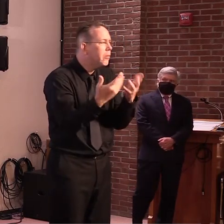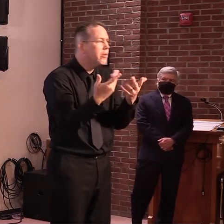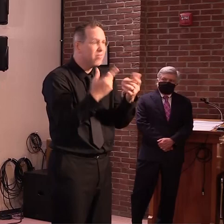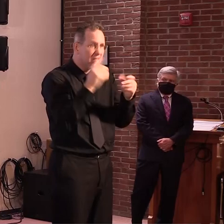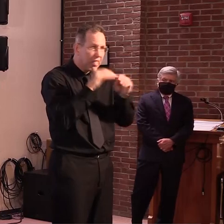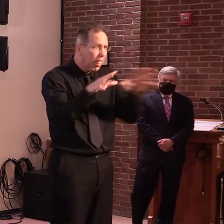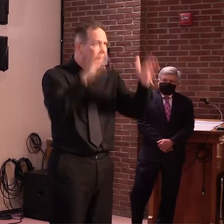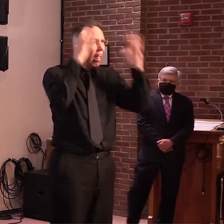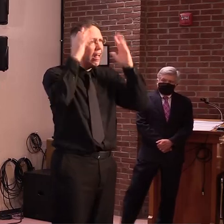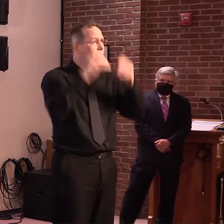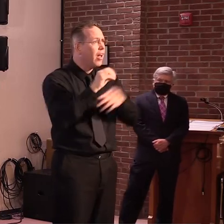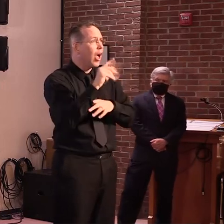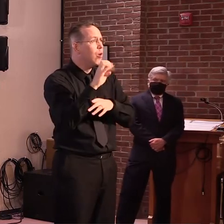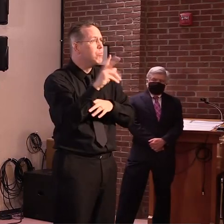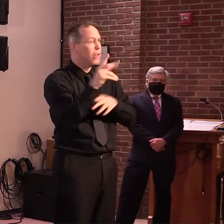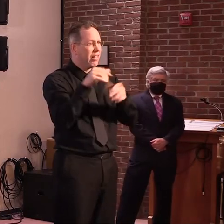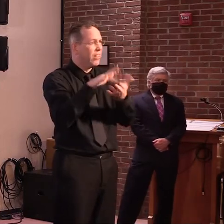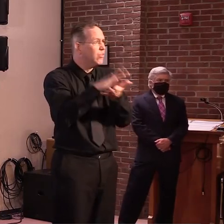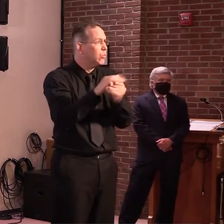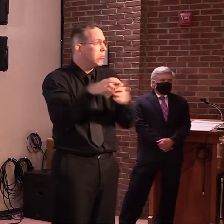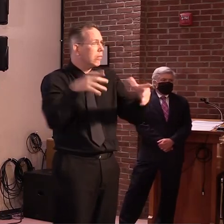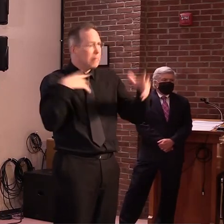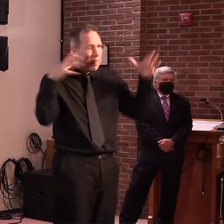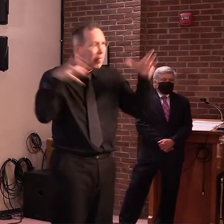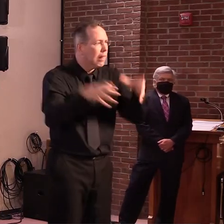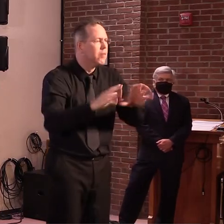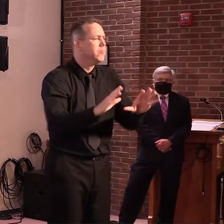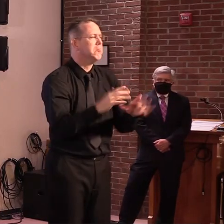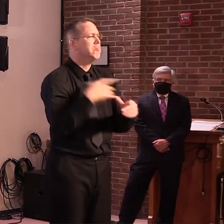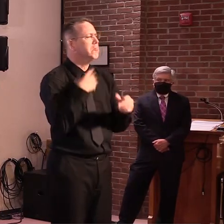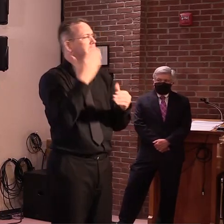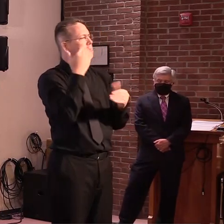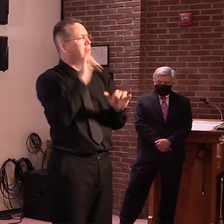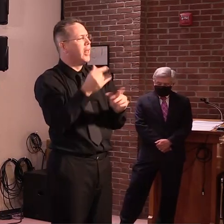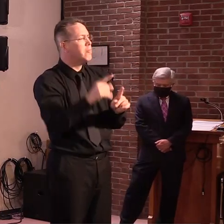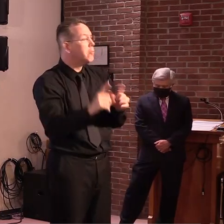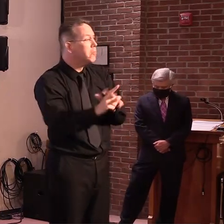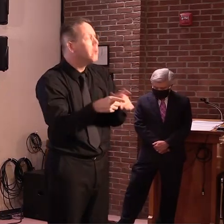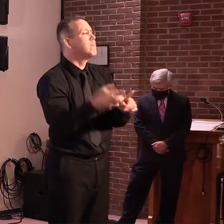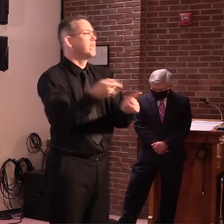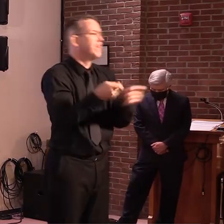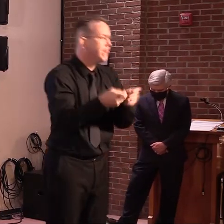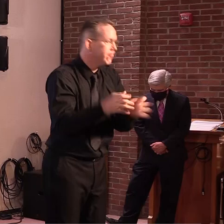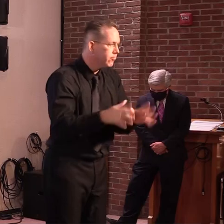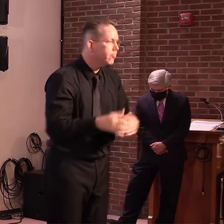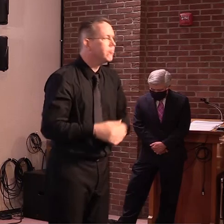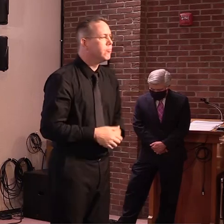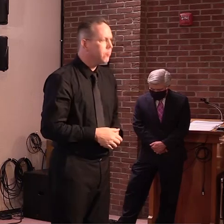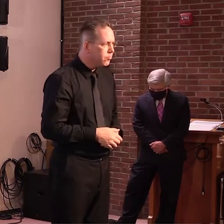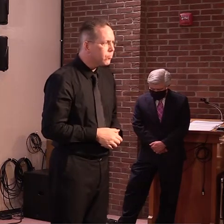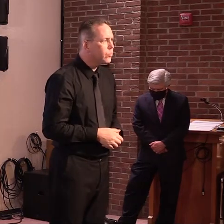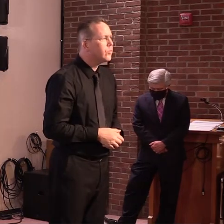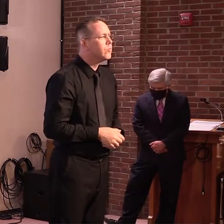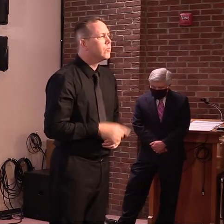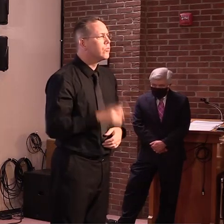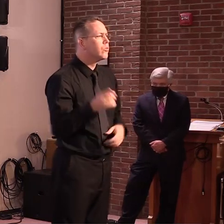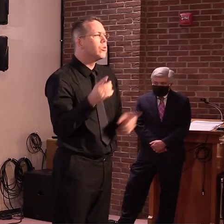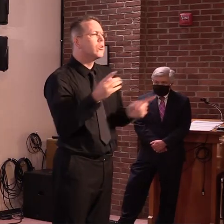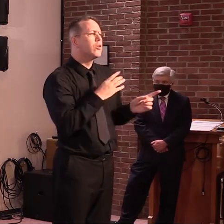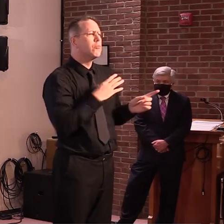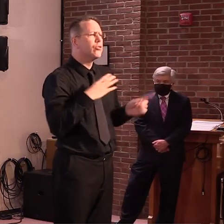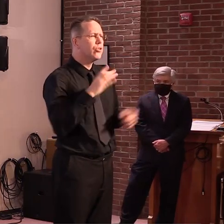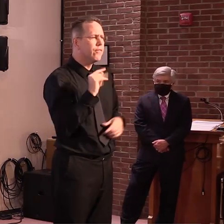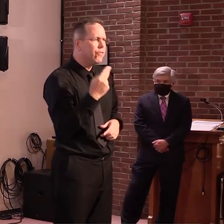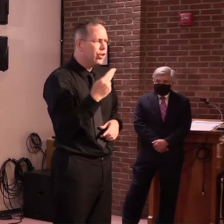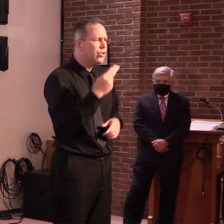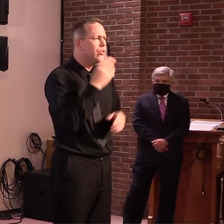don't know how many organizations that are both public health and education focused. A lot of stakeholders